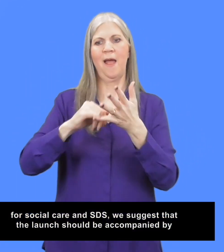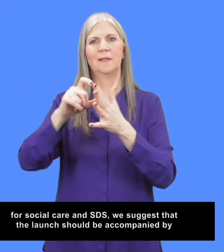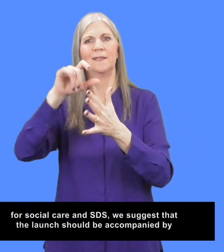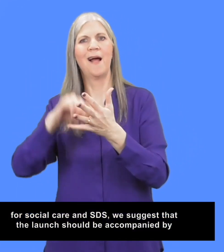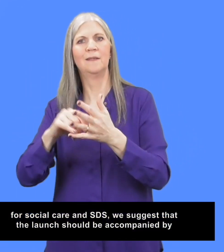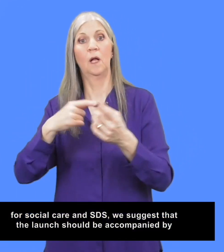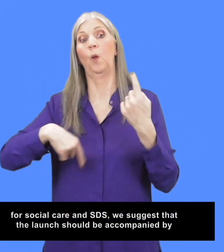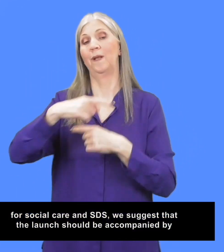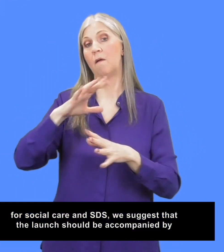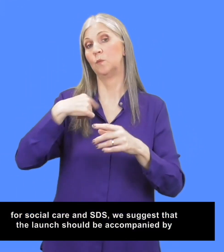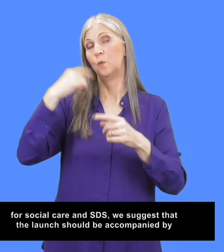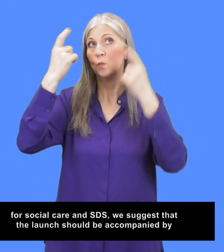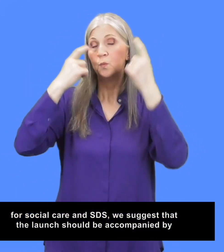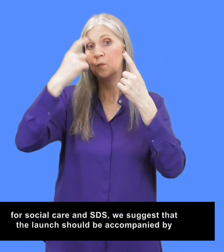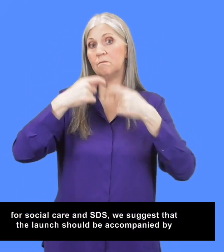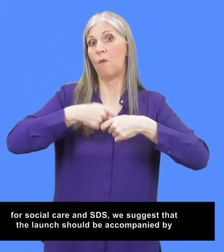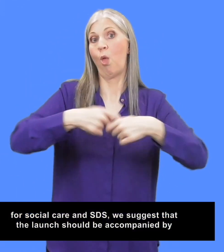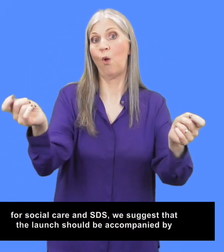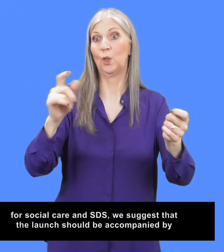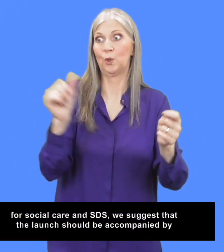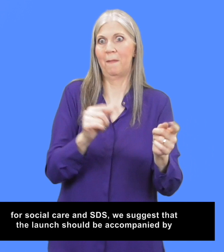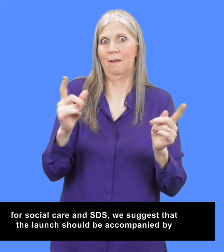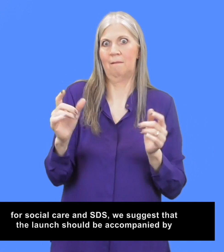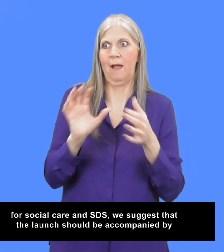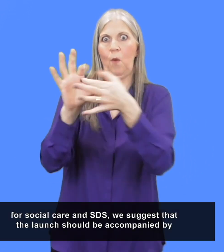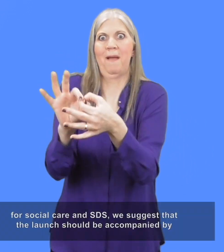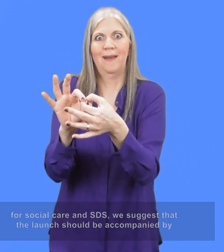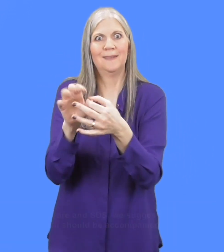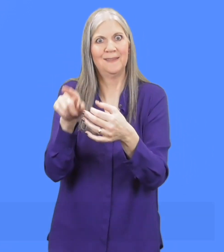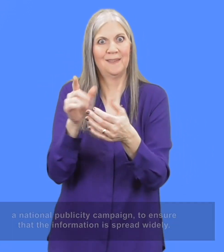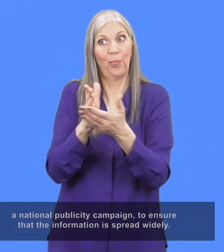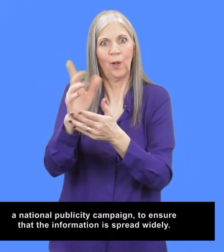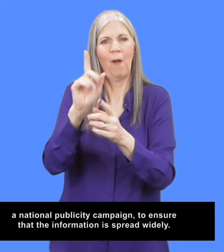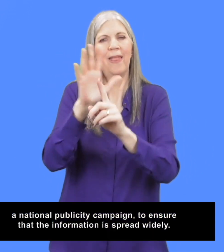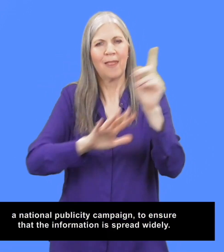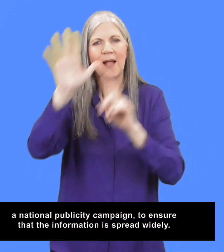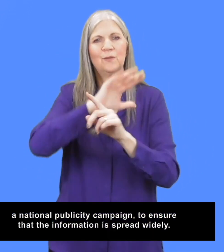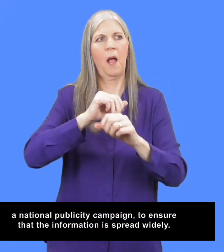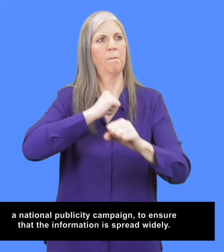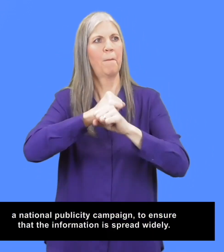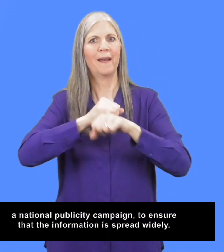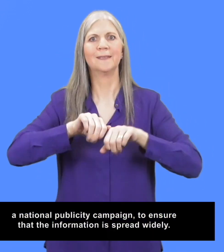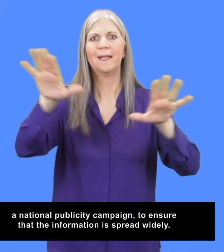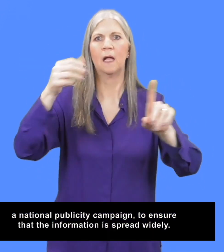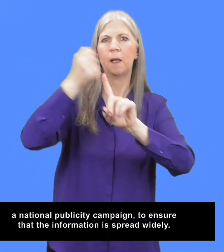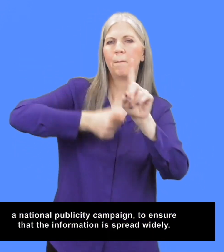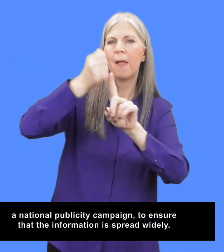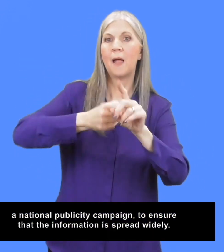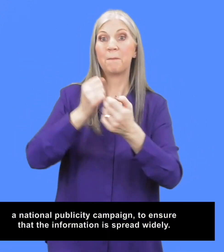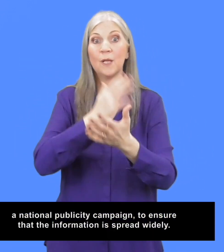we suggest that the launch should be accompanied by a national publicity campaign to ensure that the information is spread